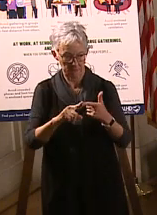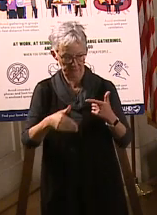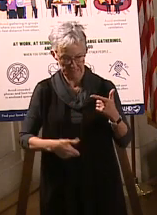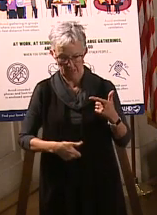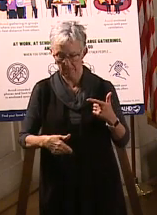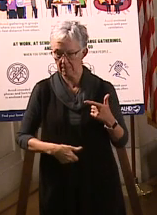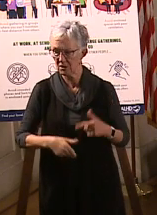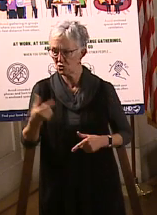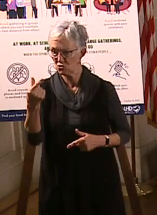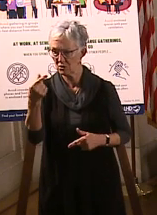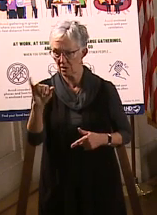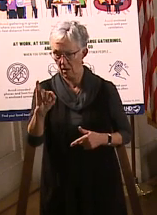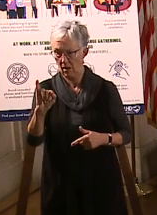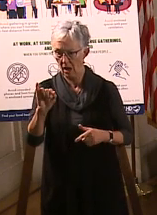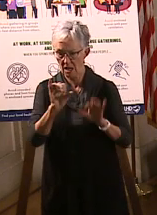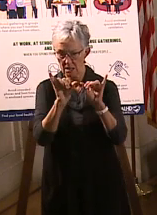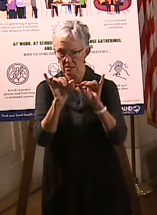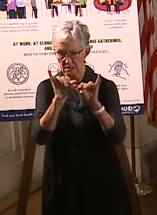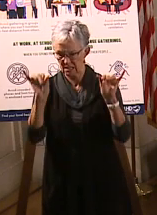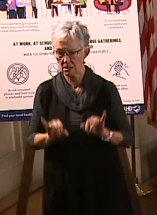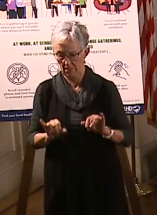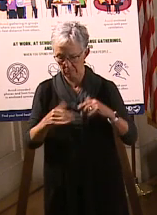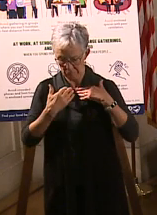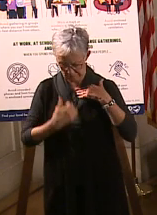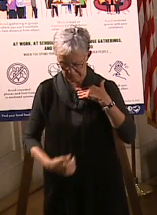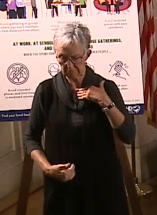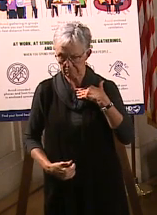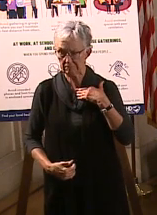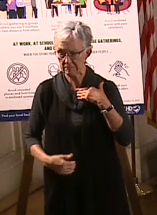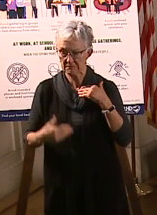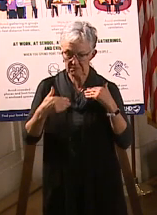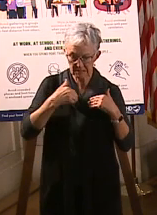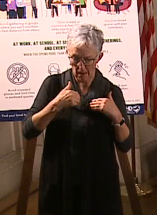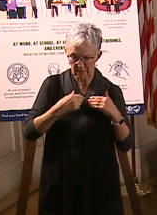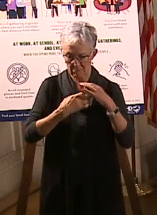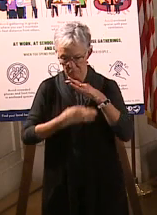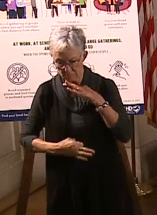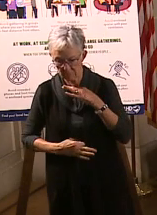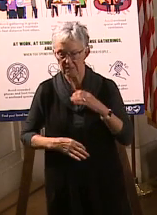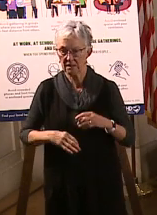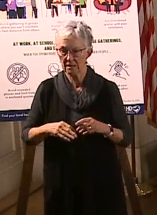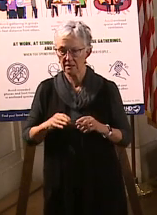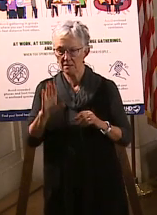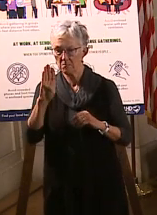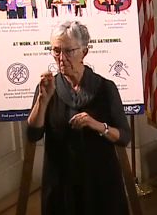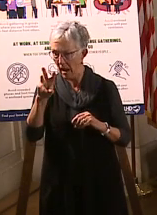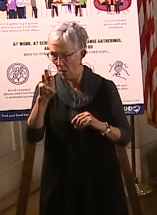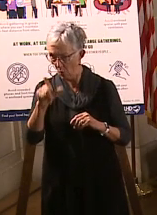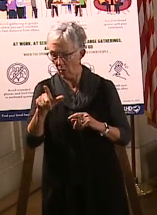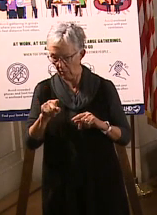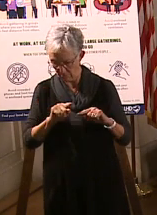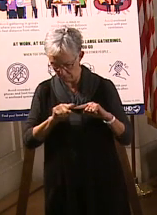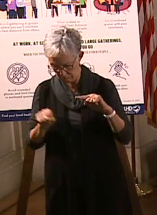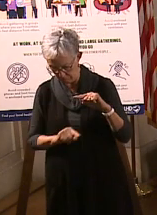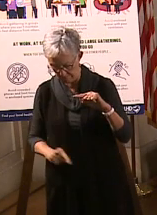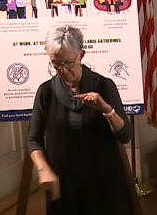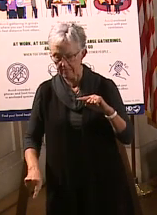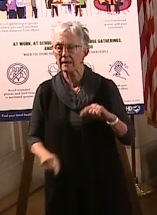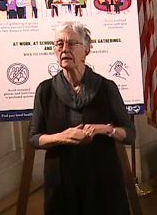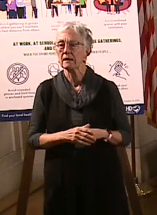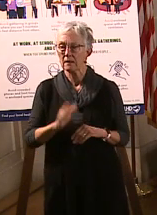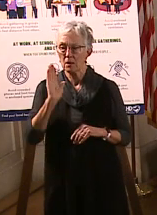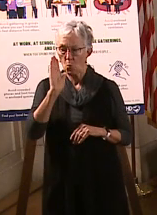of the body. But if the spike protein is not a good fit, it will not